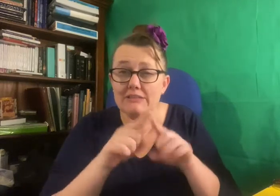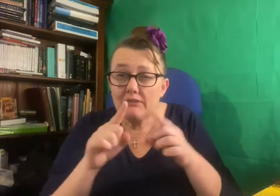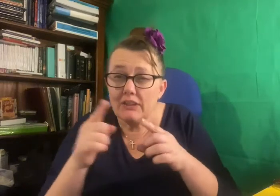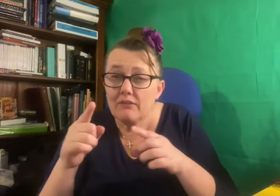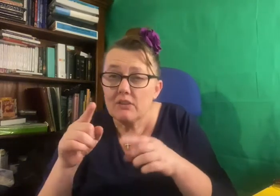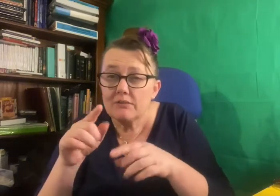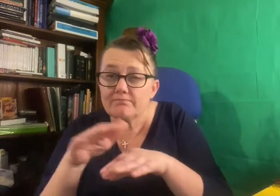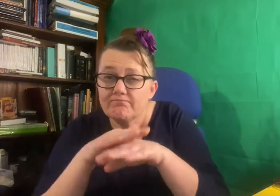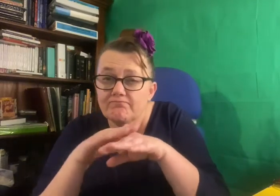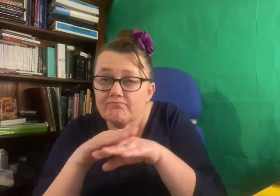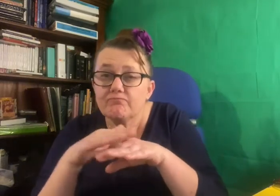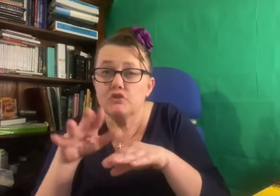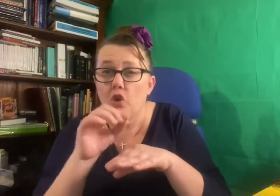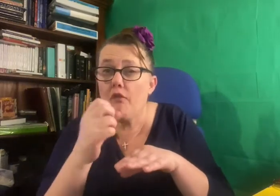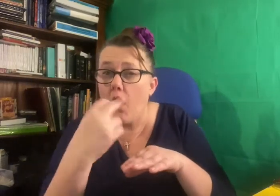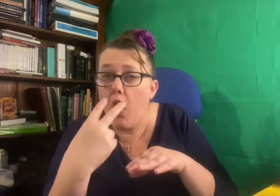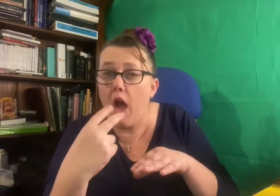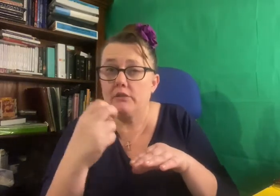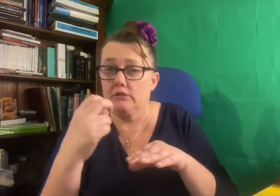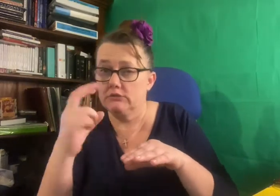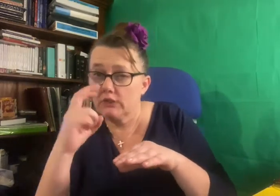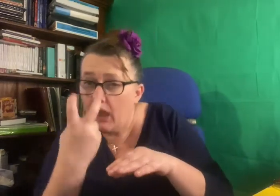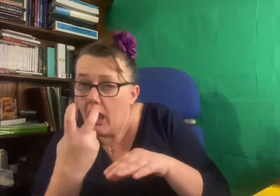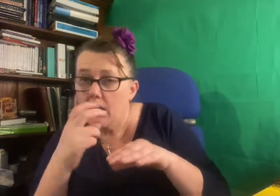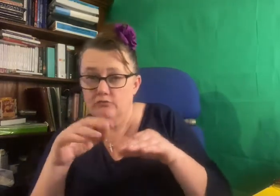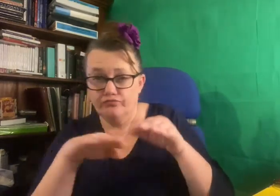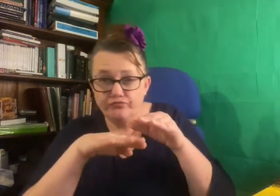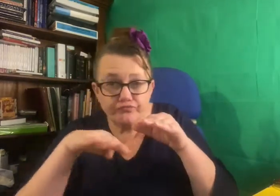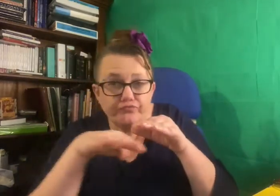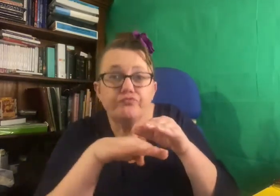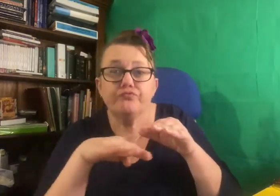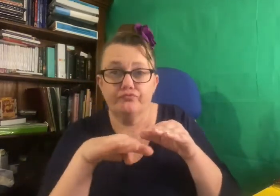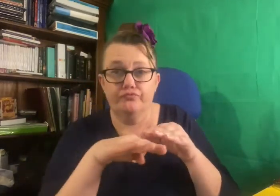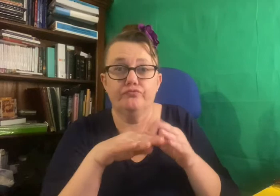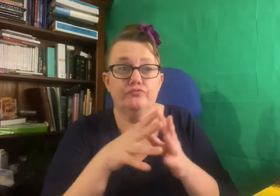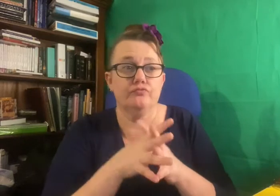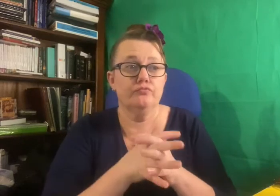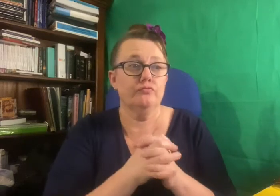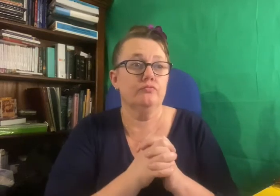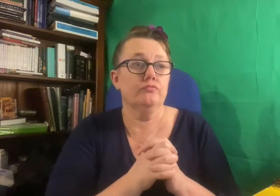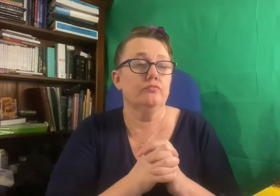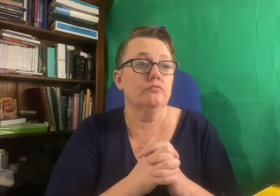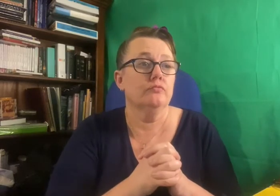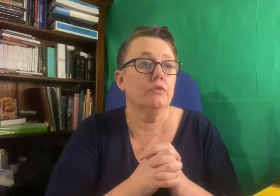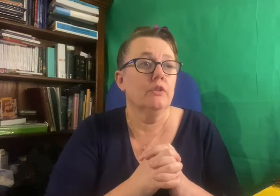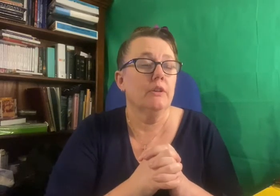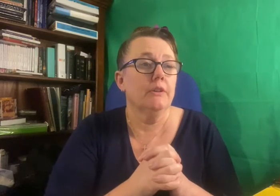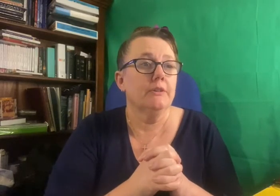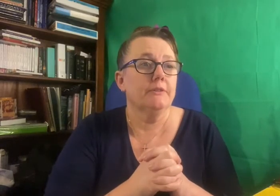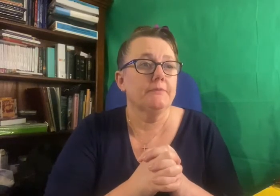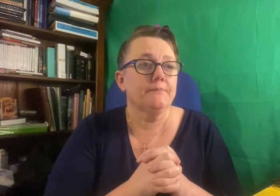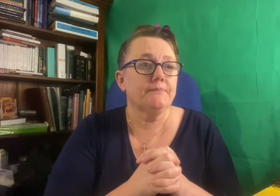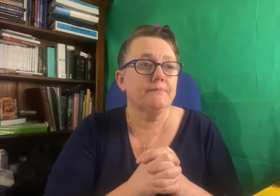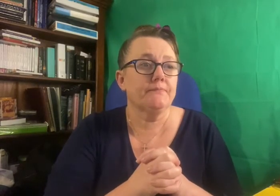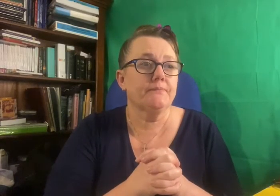You usually have different shades of light and dark intermingling.